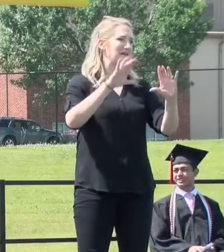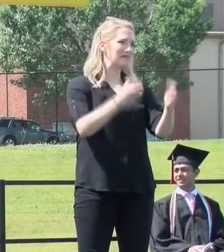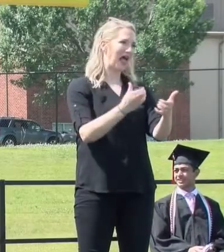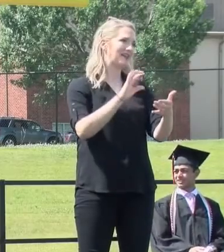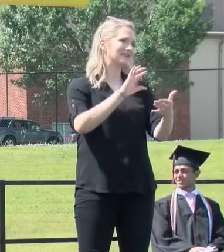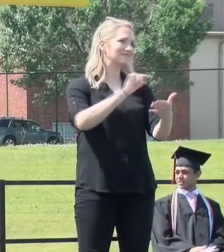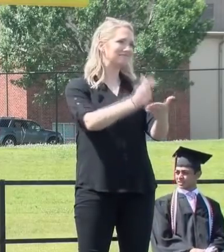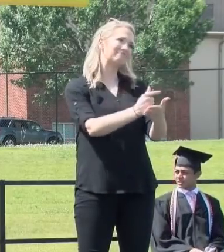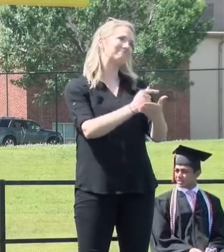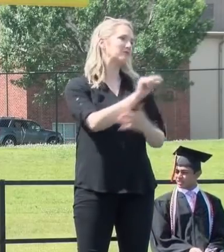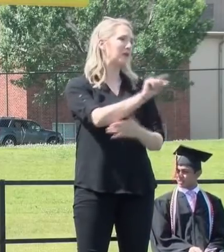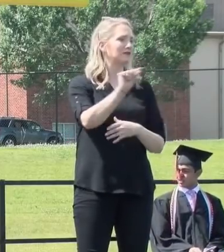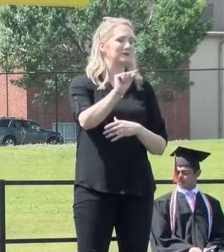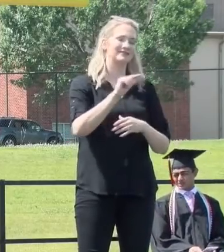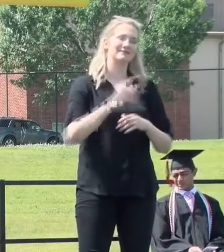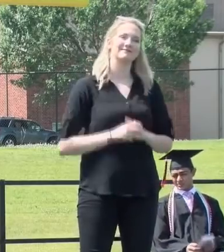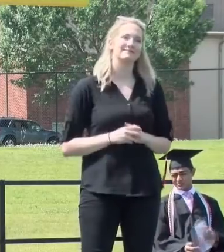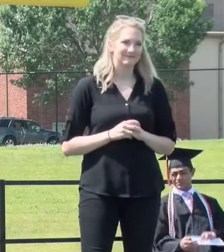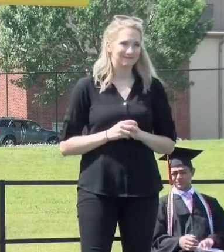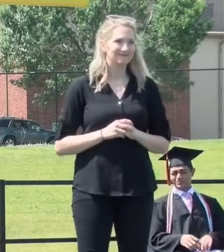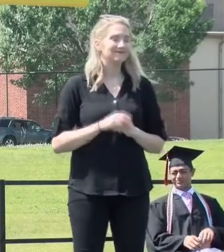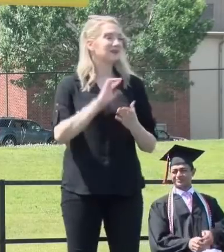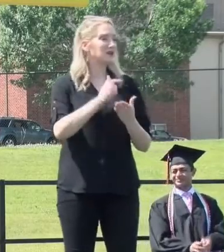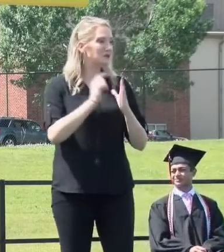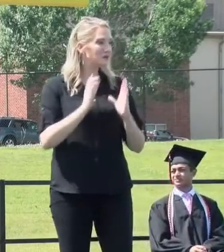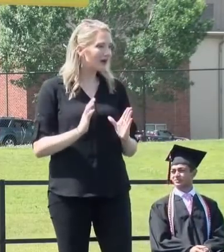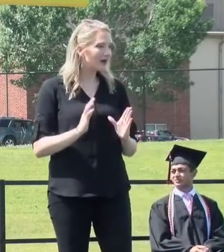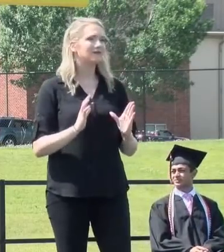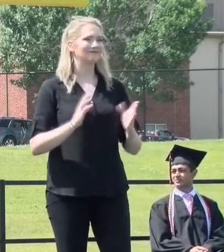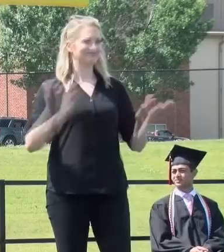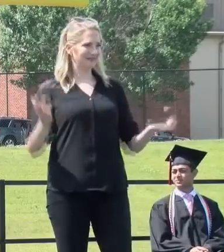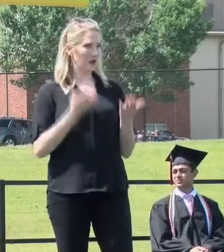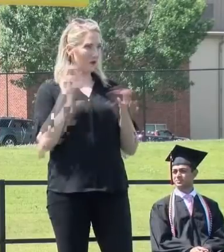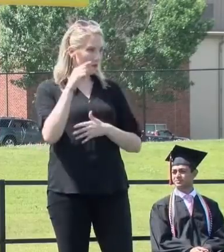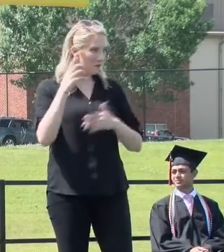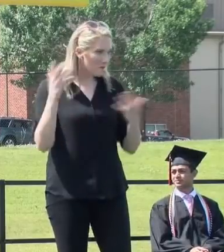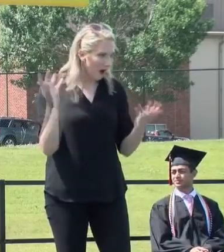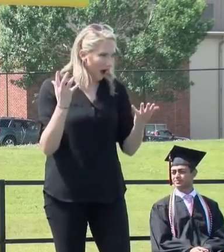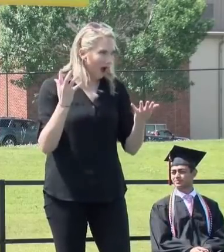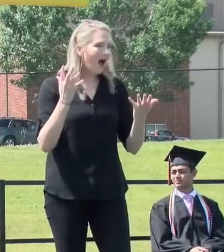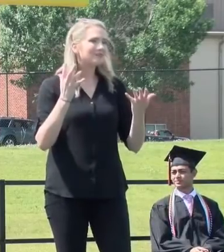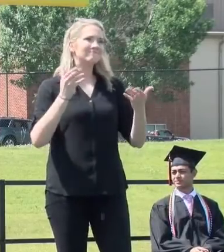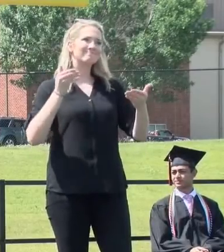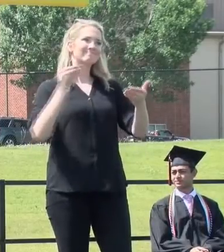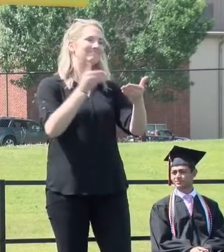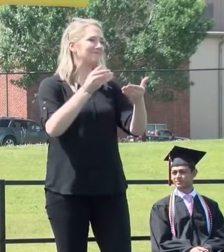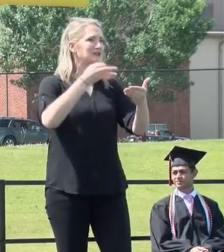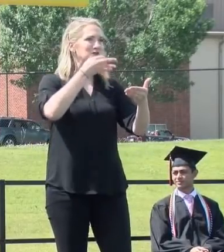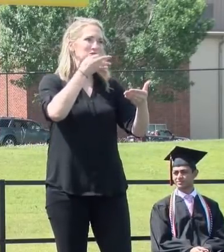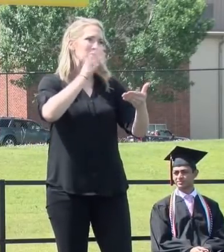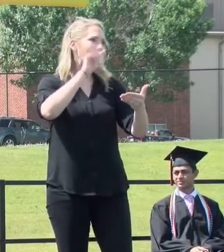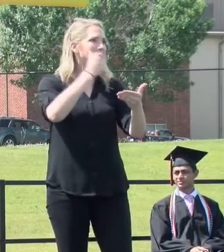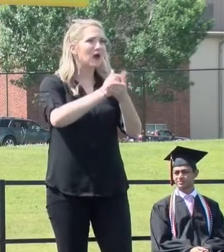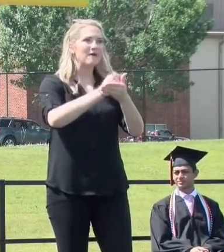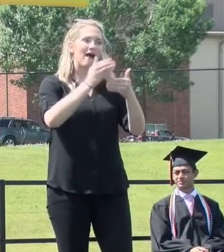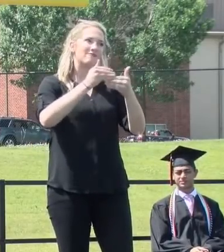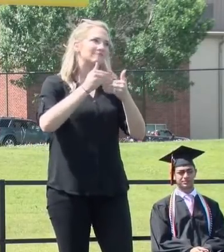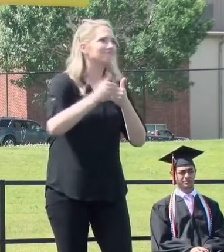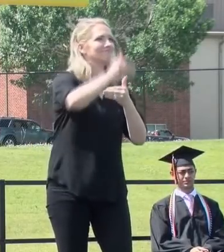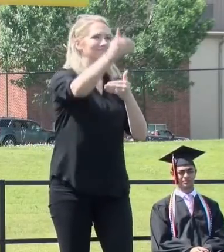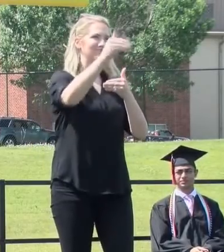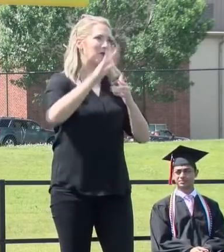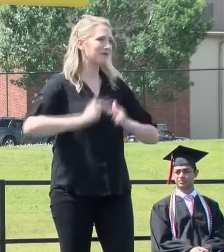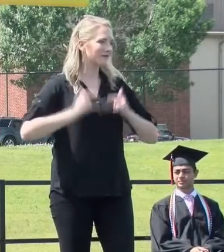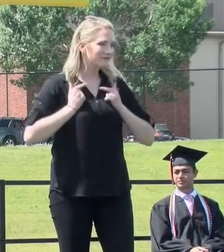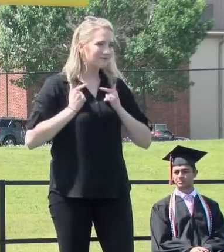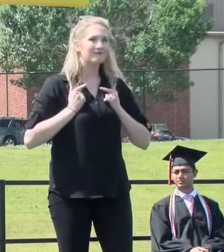of 2020. Graduates, we are here on the cusp of the next phase in your lives. We